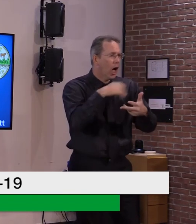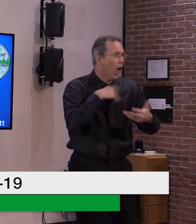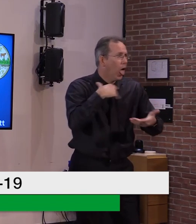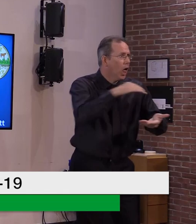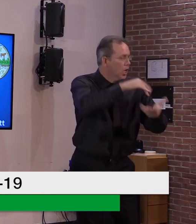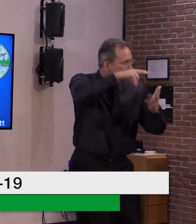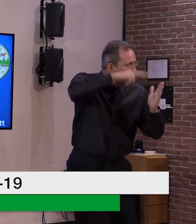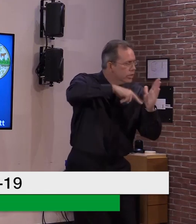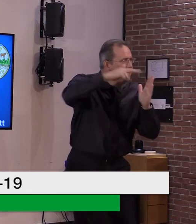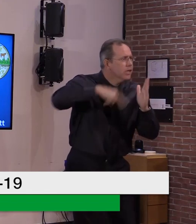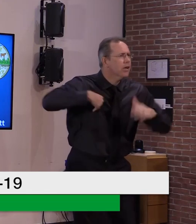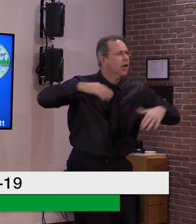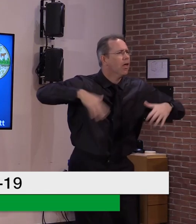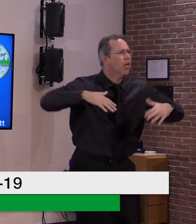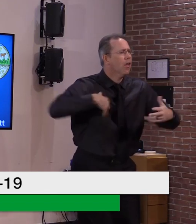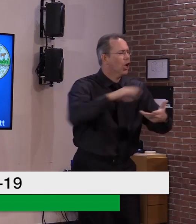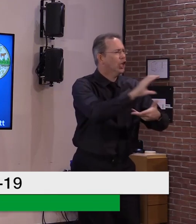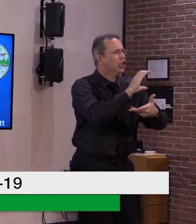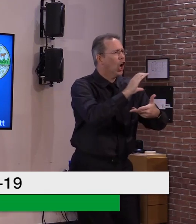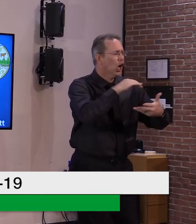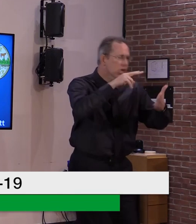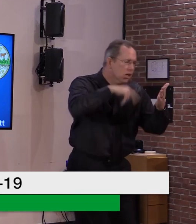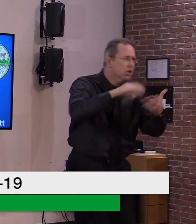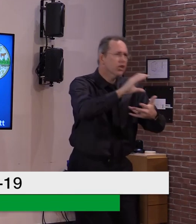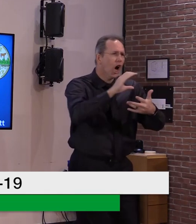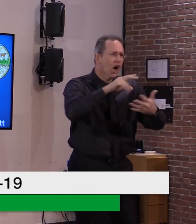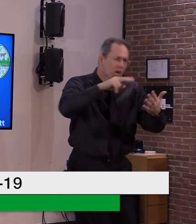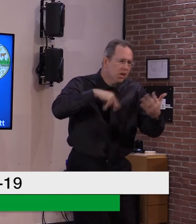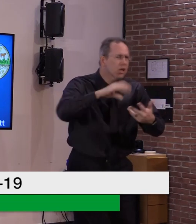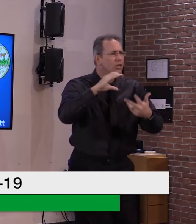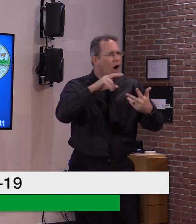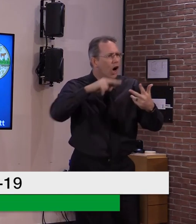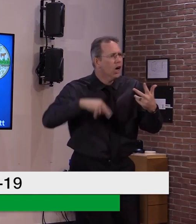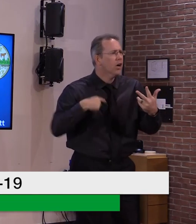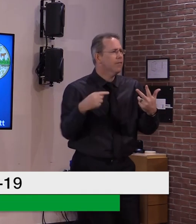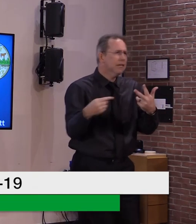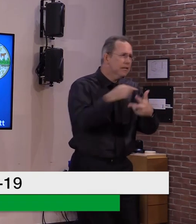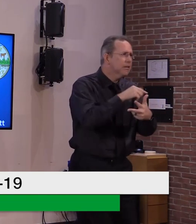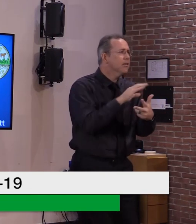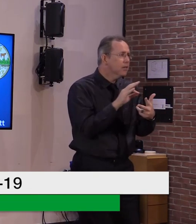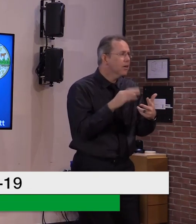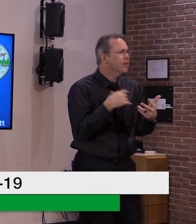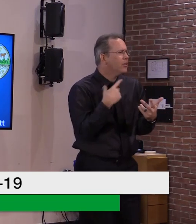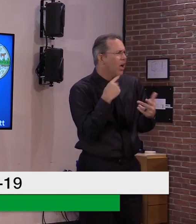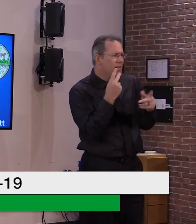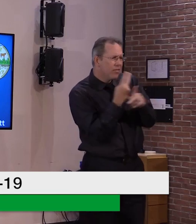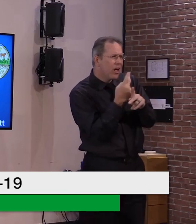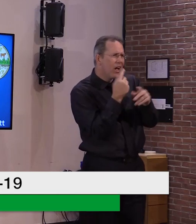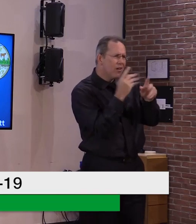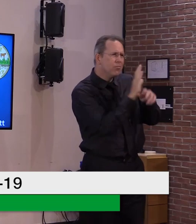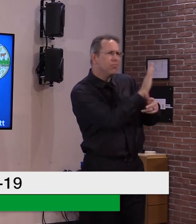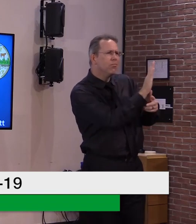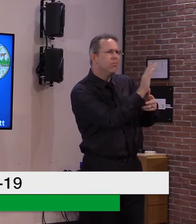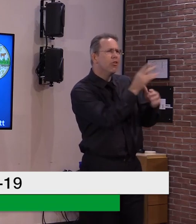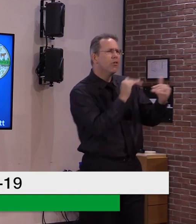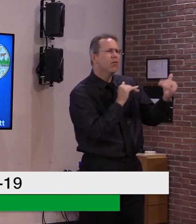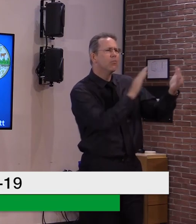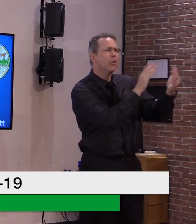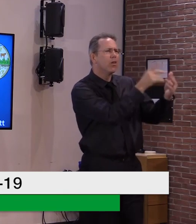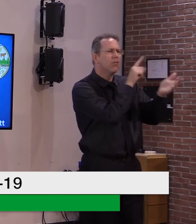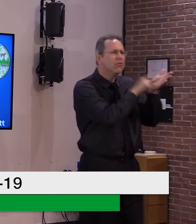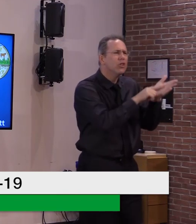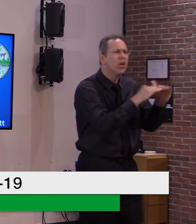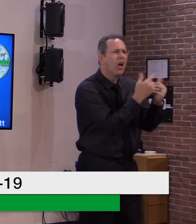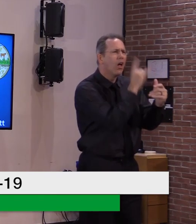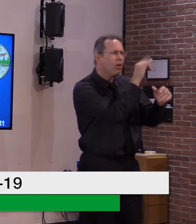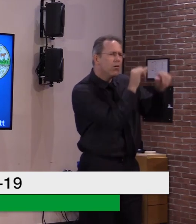efficacy and if any adverse events were more frequent than one versus another my understanding to this point